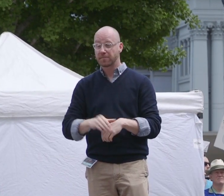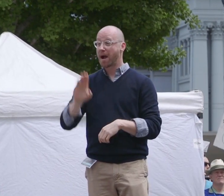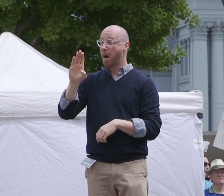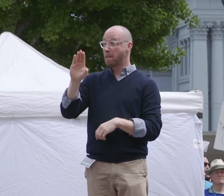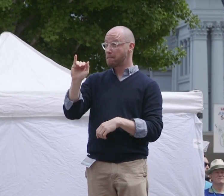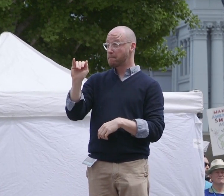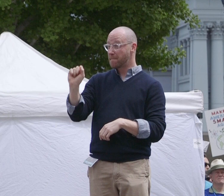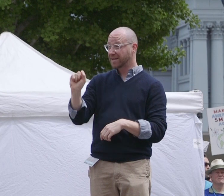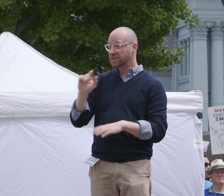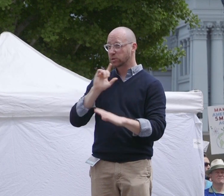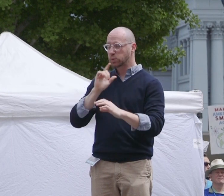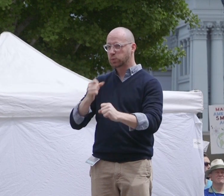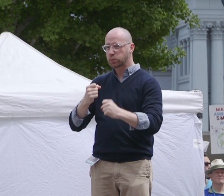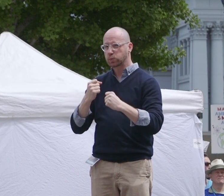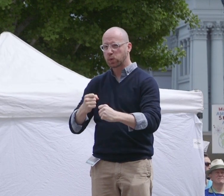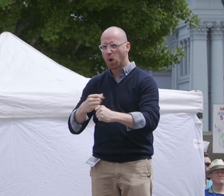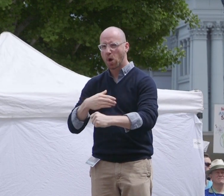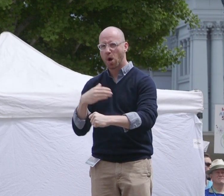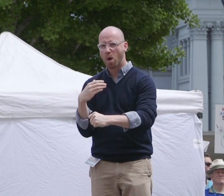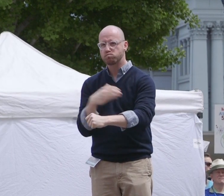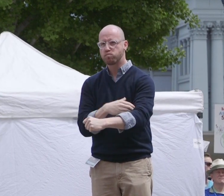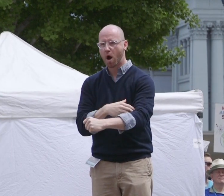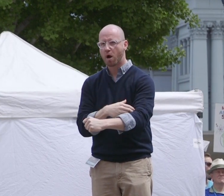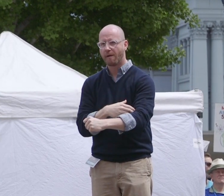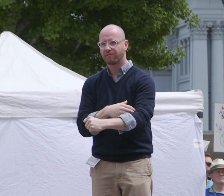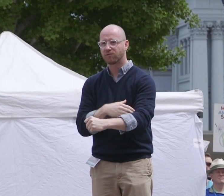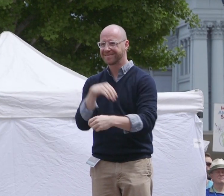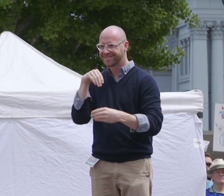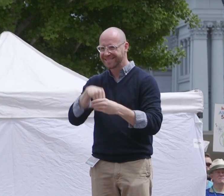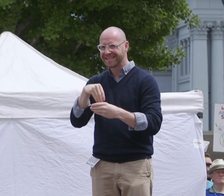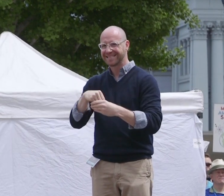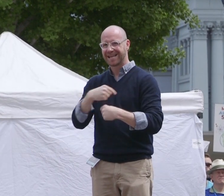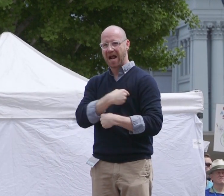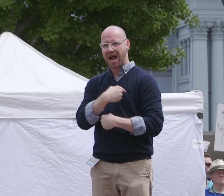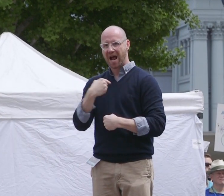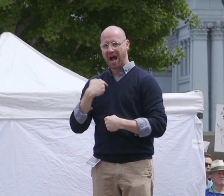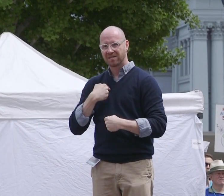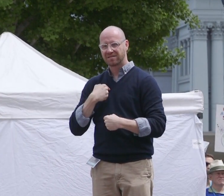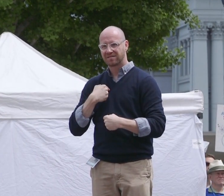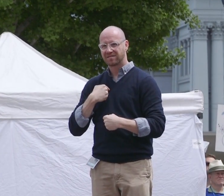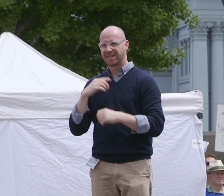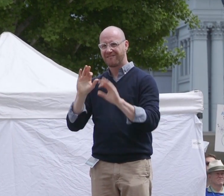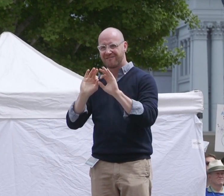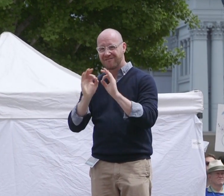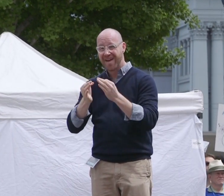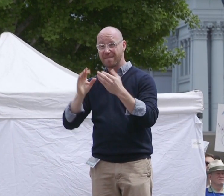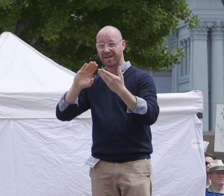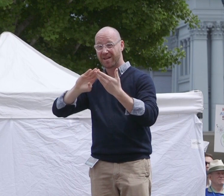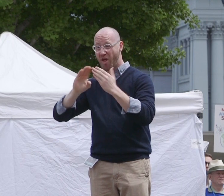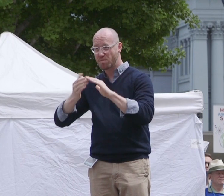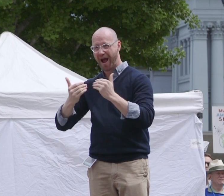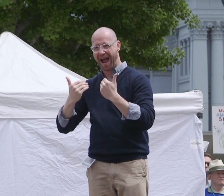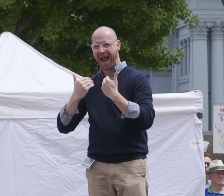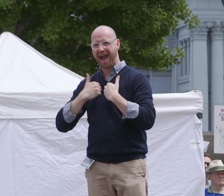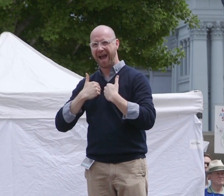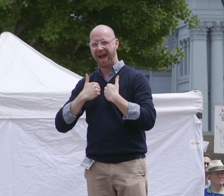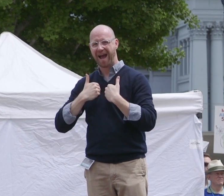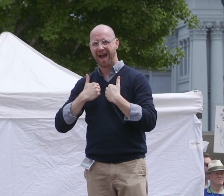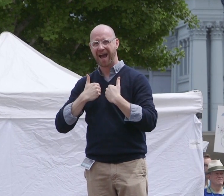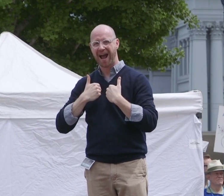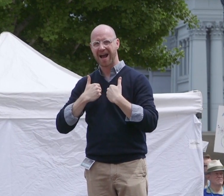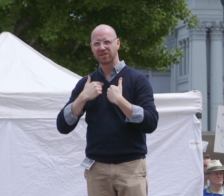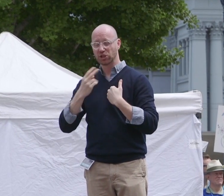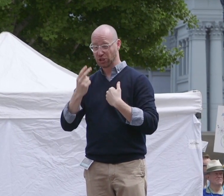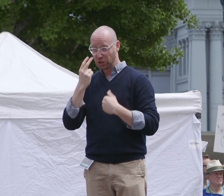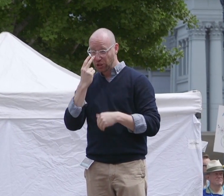strong. It is in us, in our families, in our communities, it is in our institution. It feels safe,